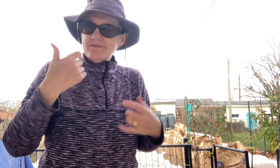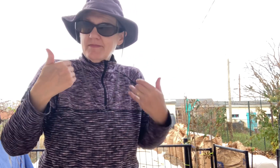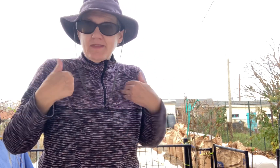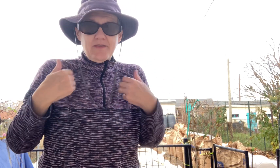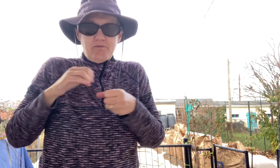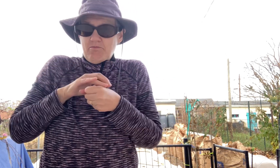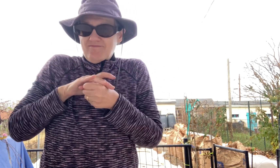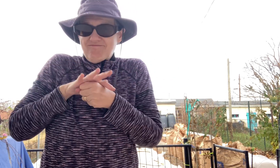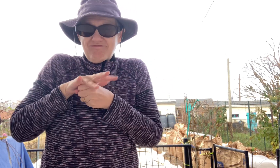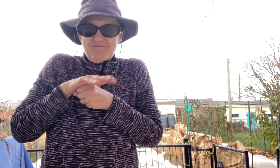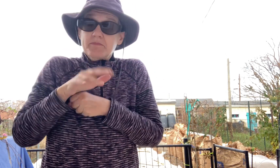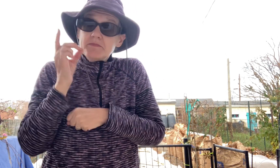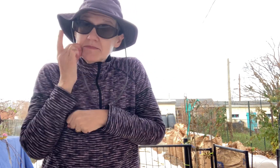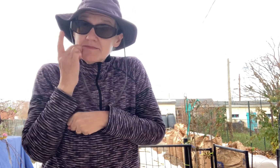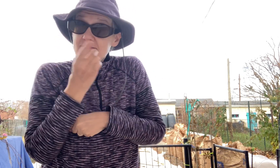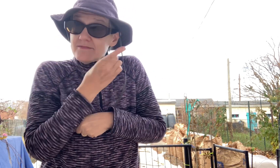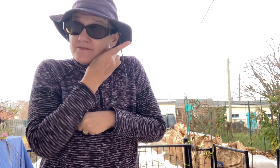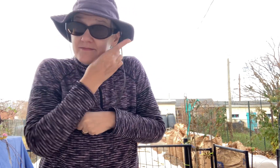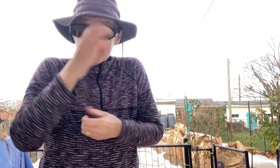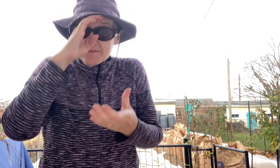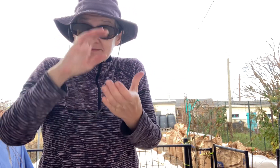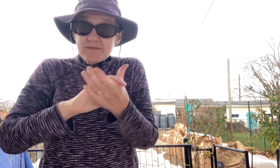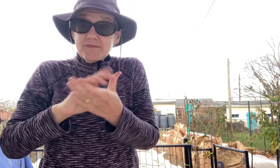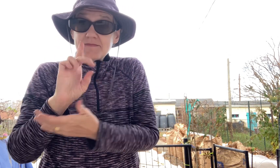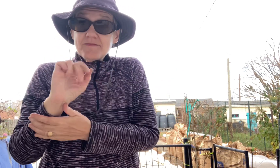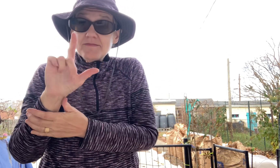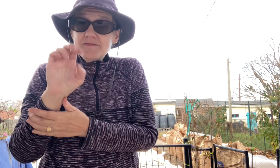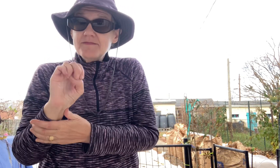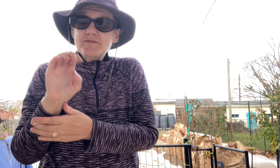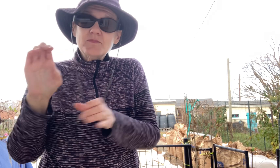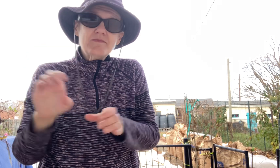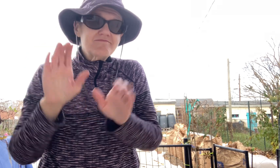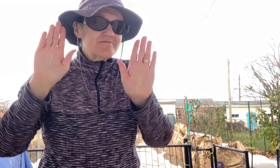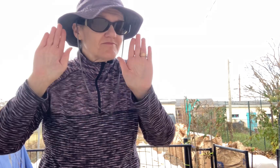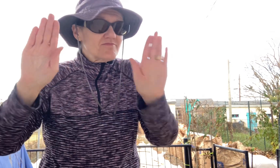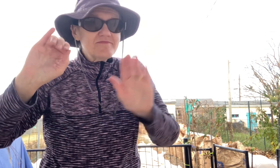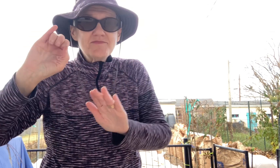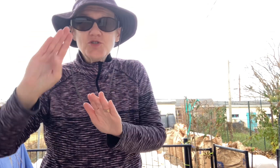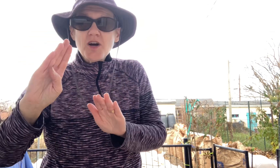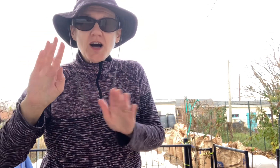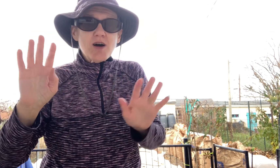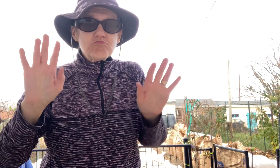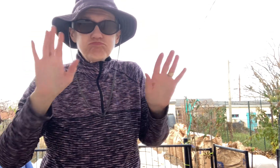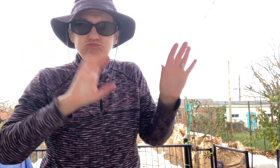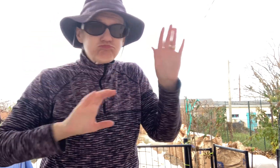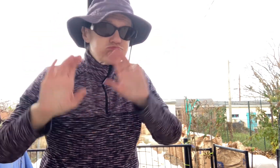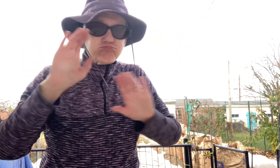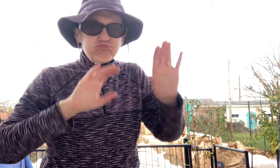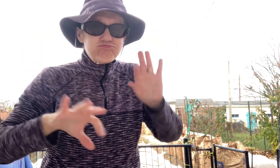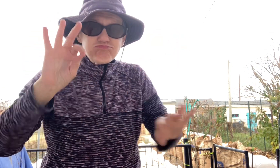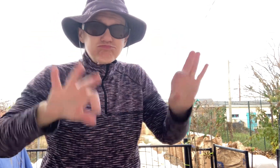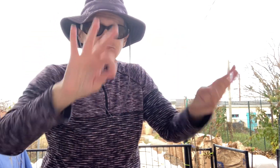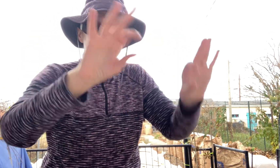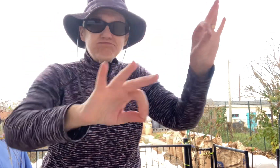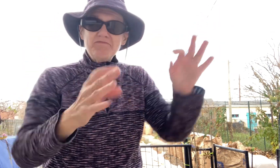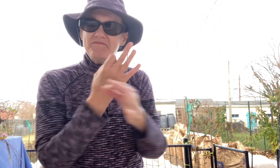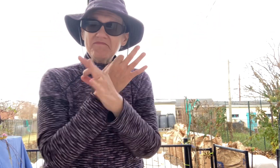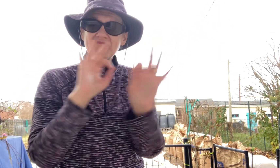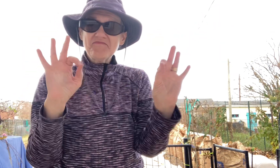leaf bags because we've got plenty of leaves. Jill did a great job finding